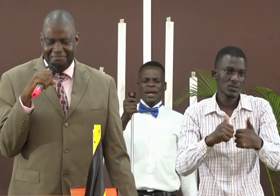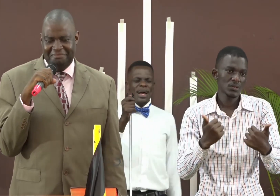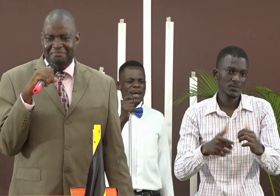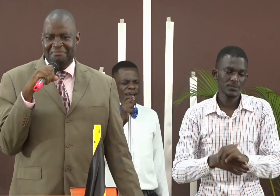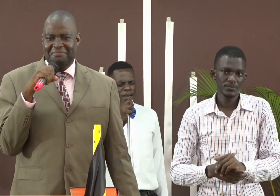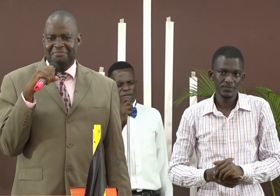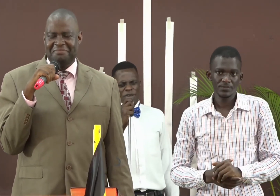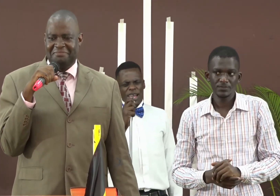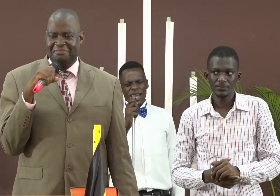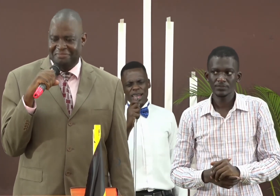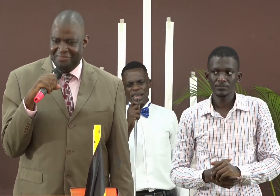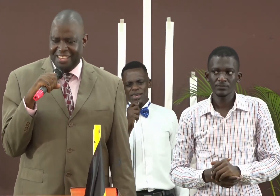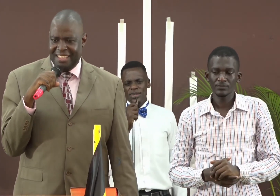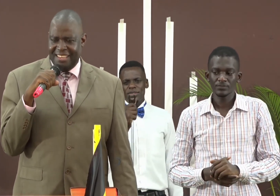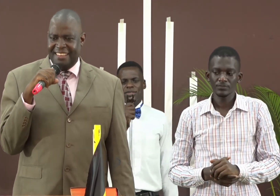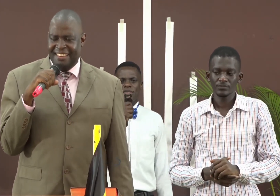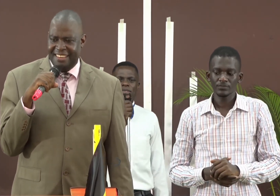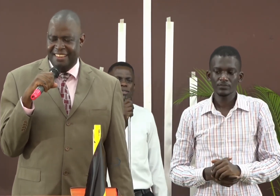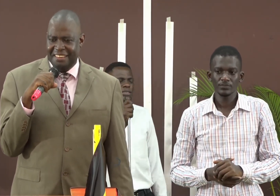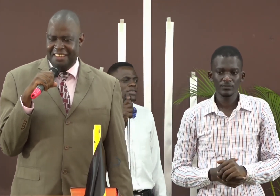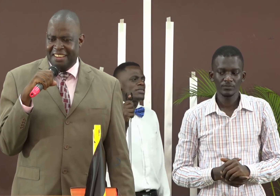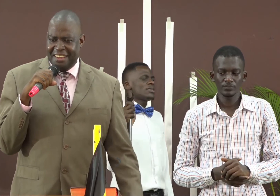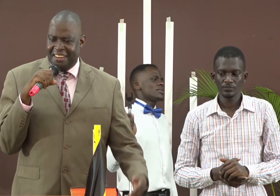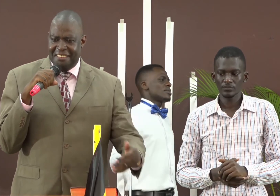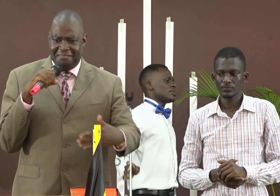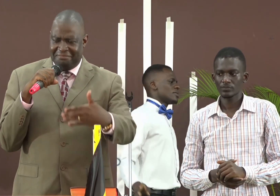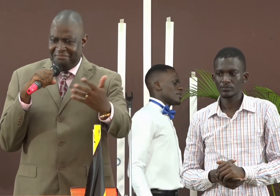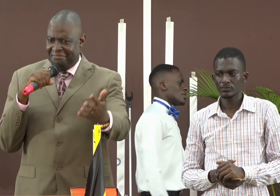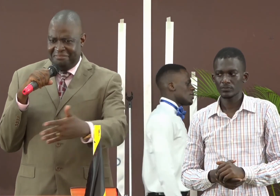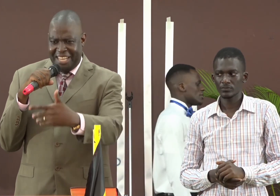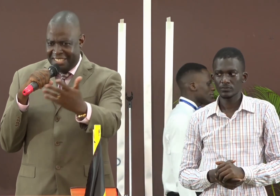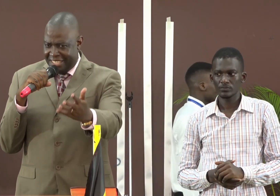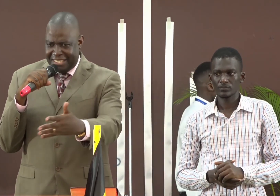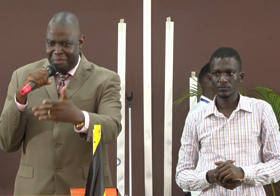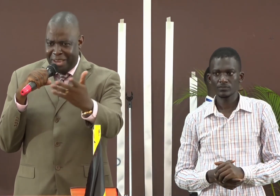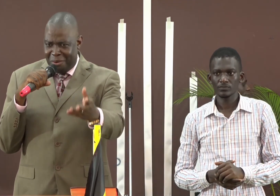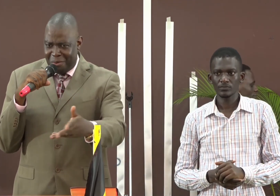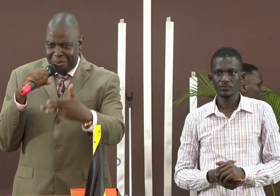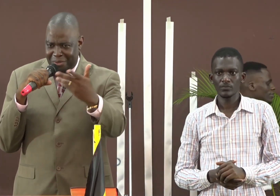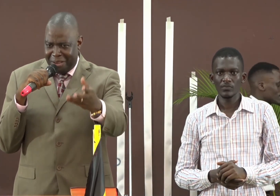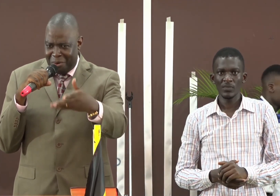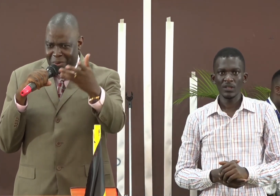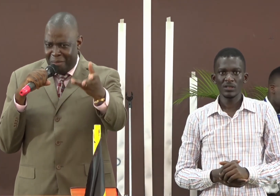that time comes for us to leave, that each one will leave when he has used properly his time.